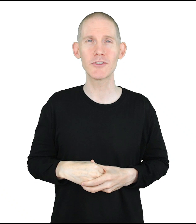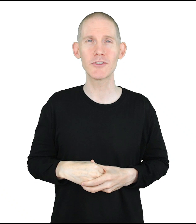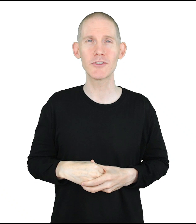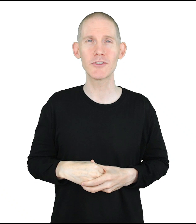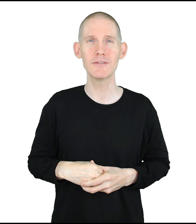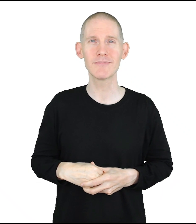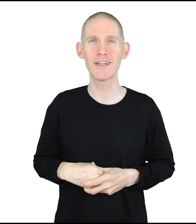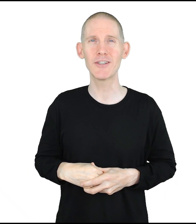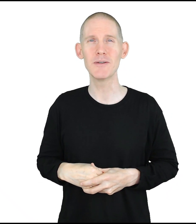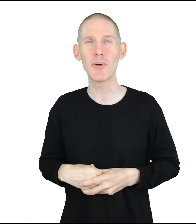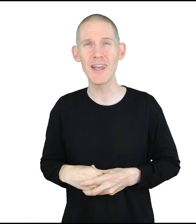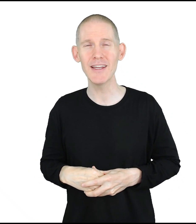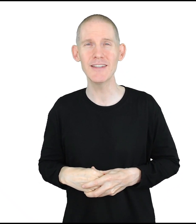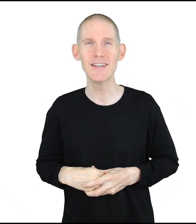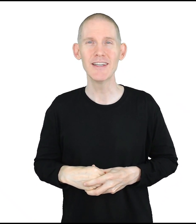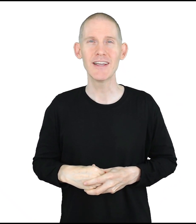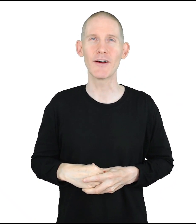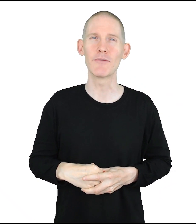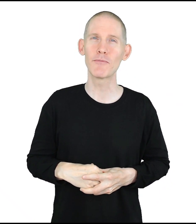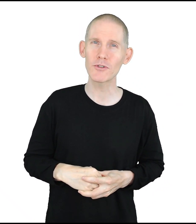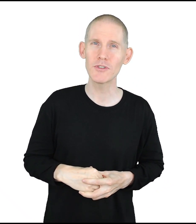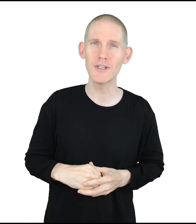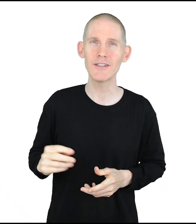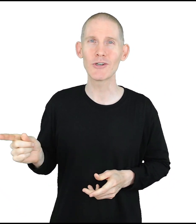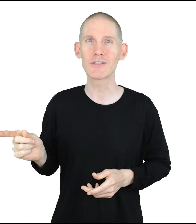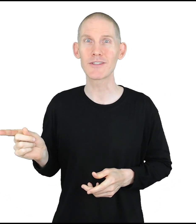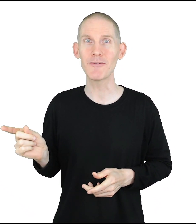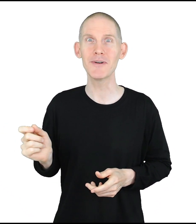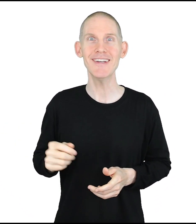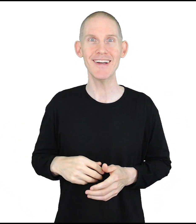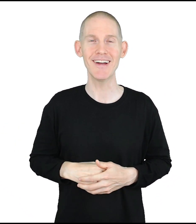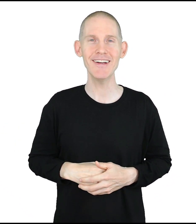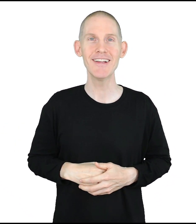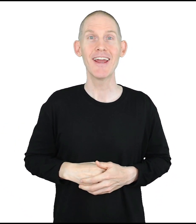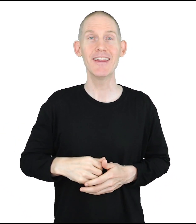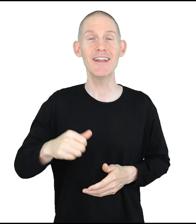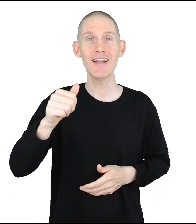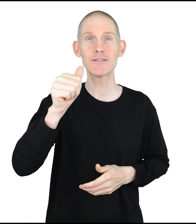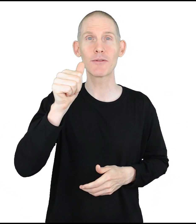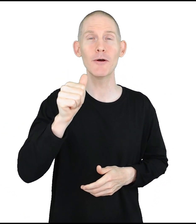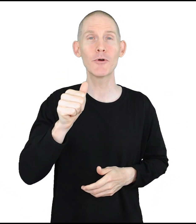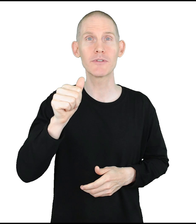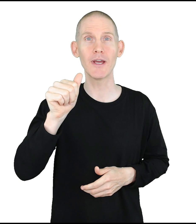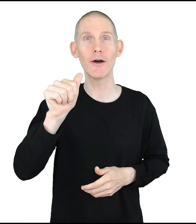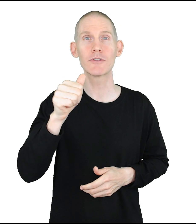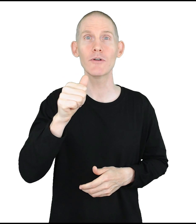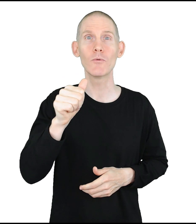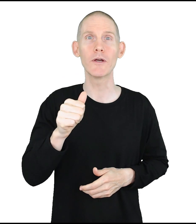for both. And we're going to go down for both. But now we're going to differ. So patient just goes straight down with a calm look on your